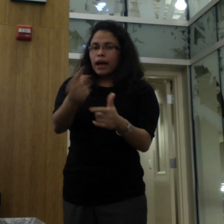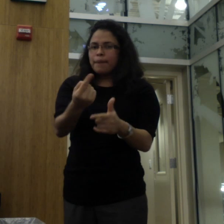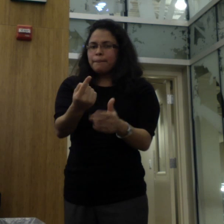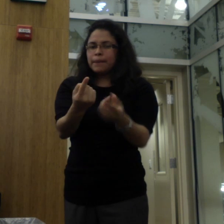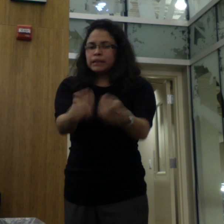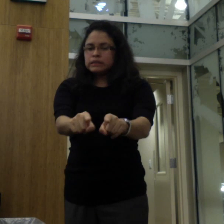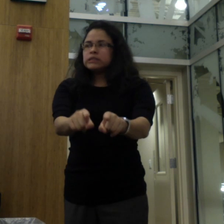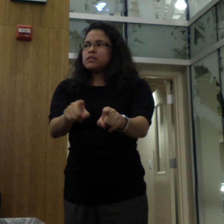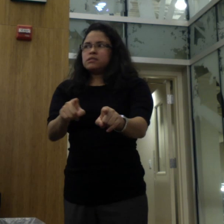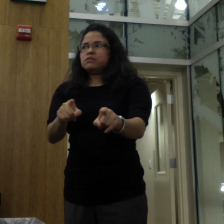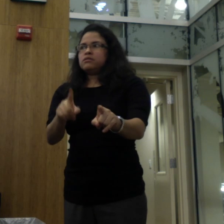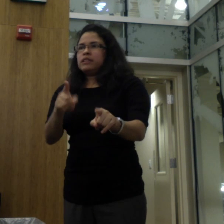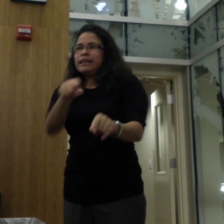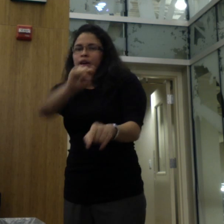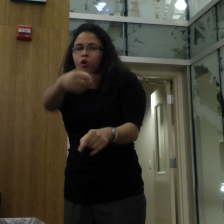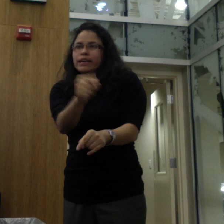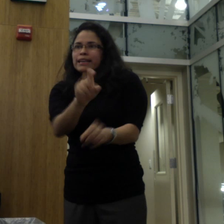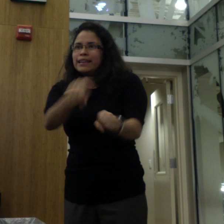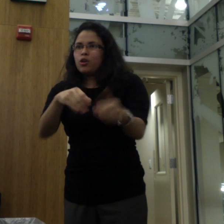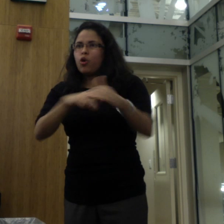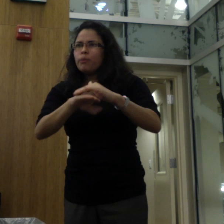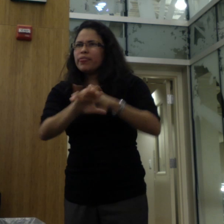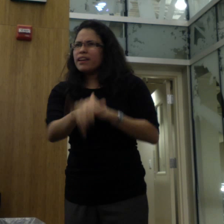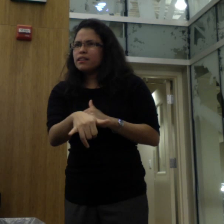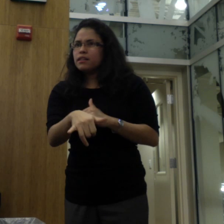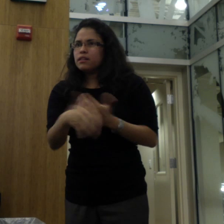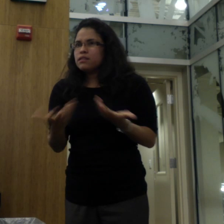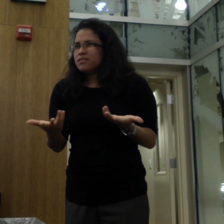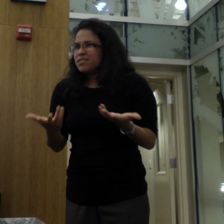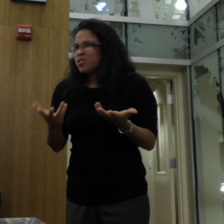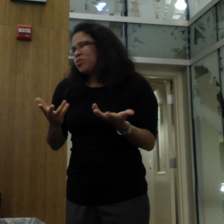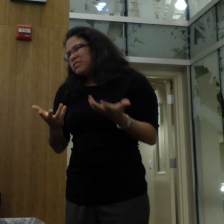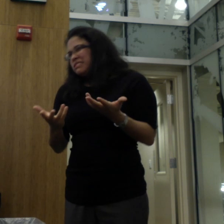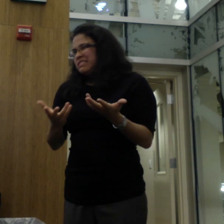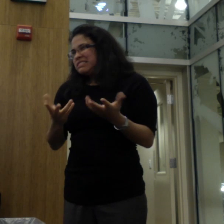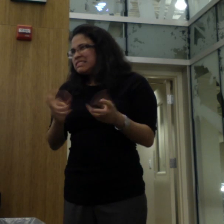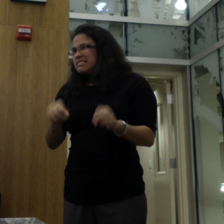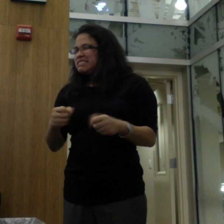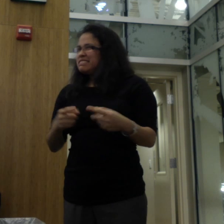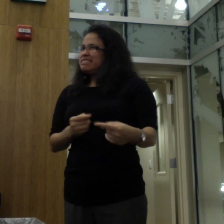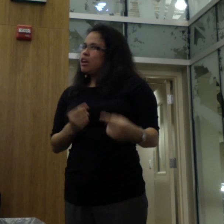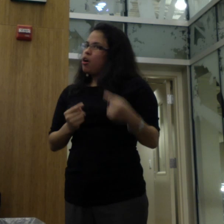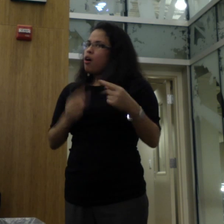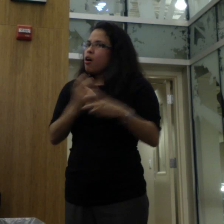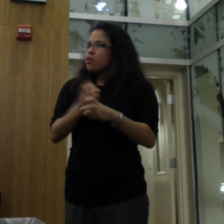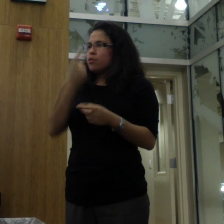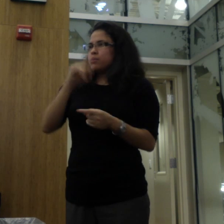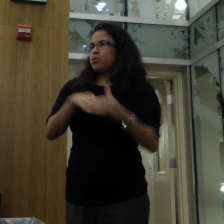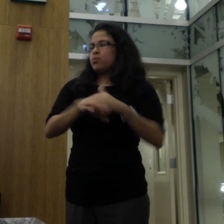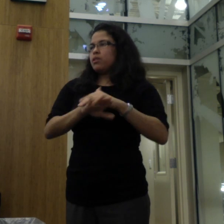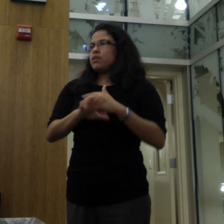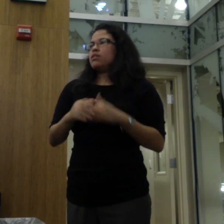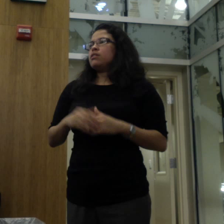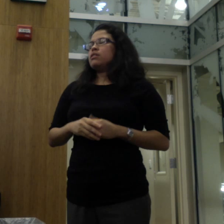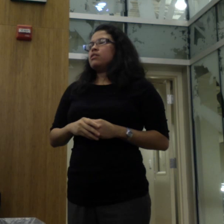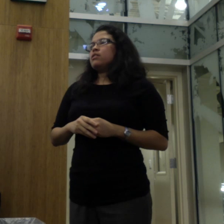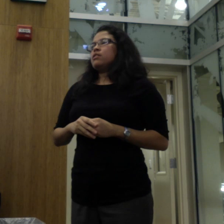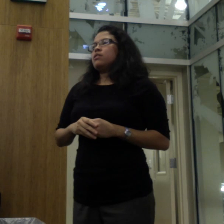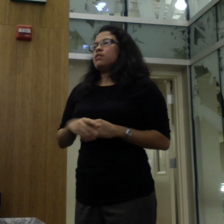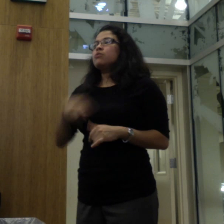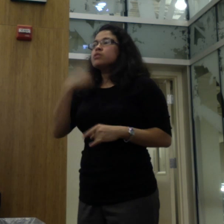have changed since I last looked into that. But I was telling him that I would just have my little folder of